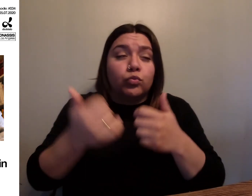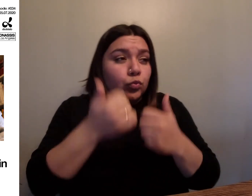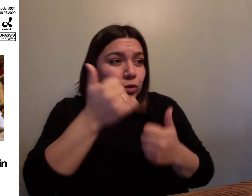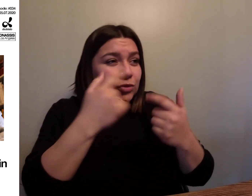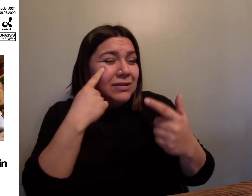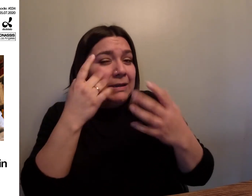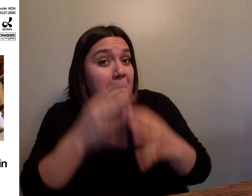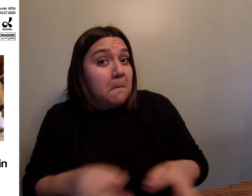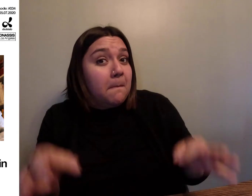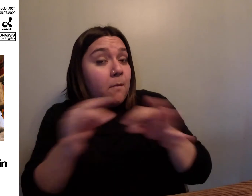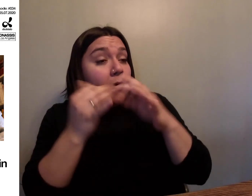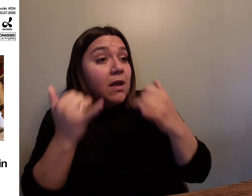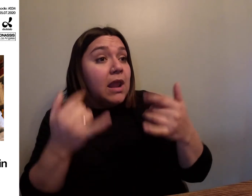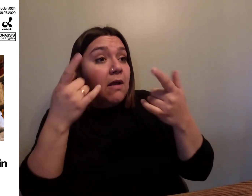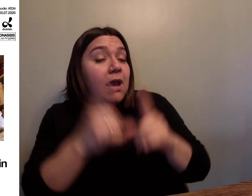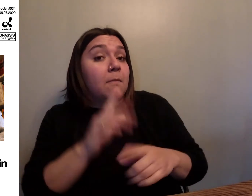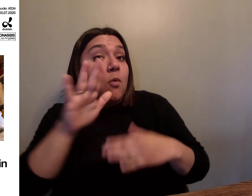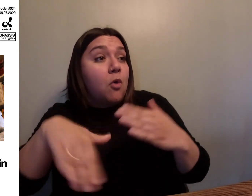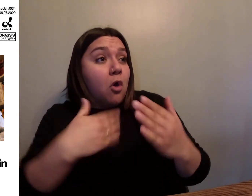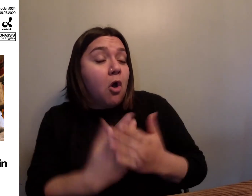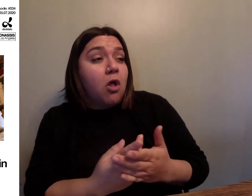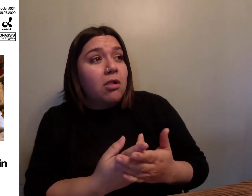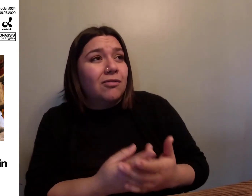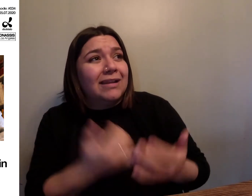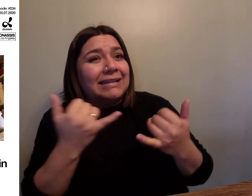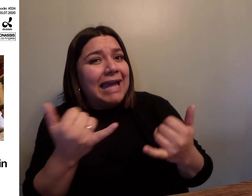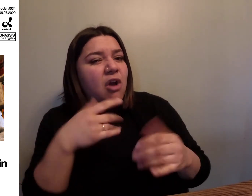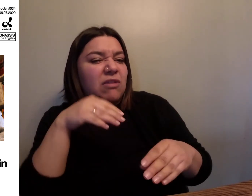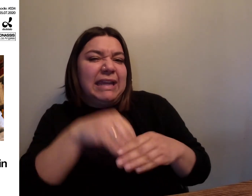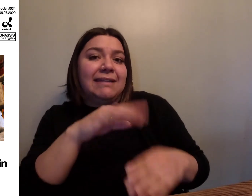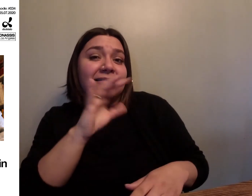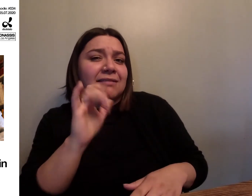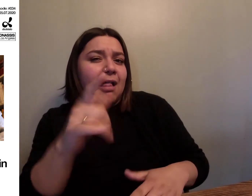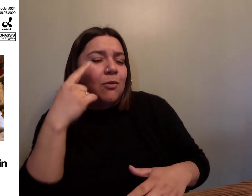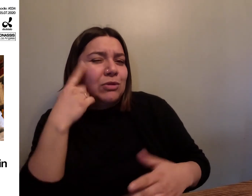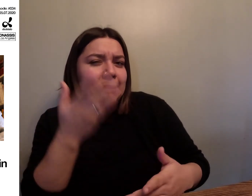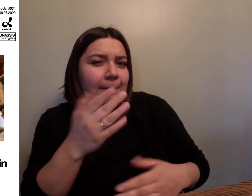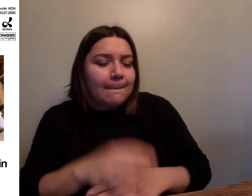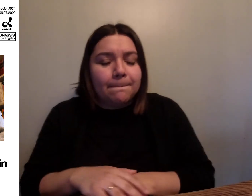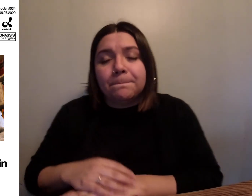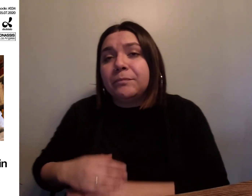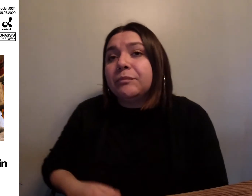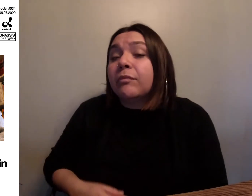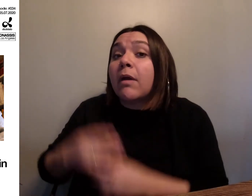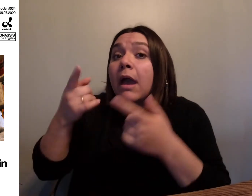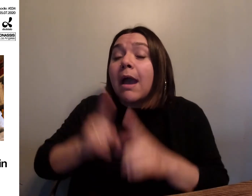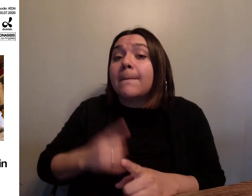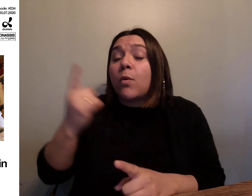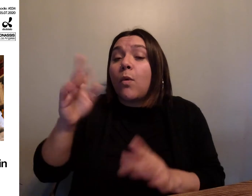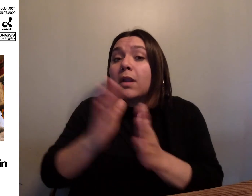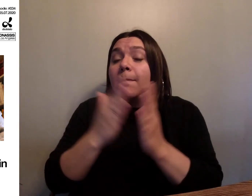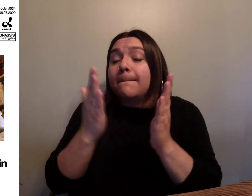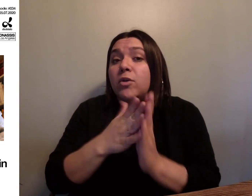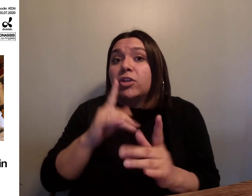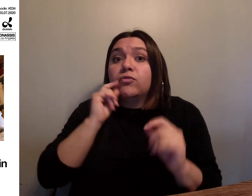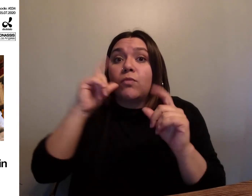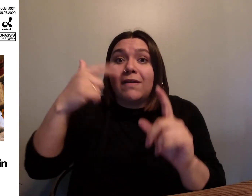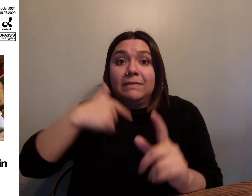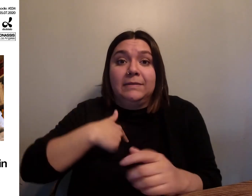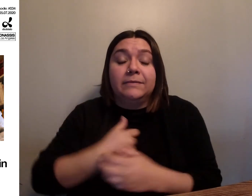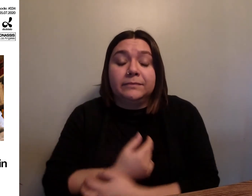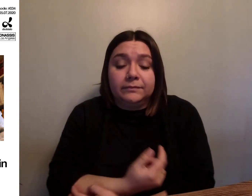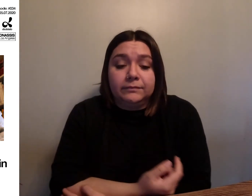valuable at this moment when we are all, so to speak, in a cell? Well, there's one book that surprised